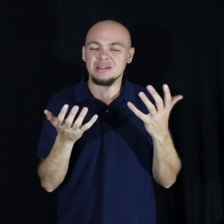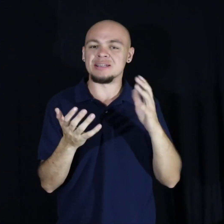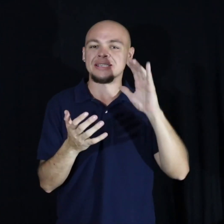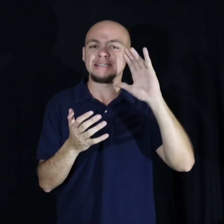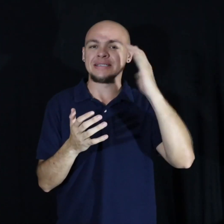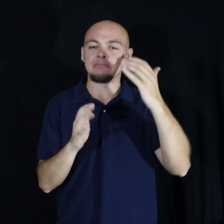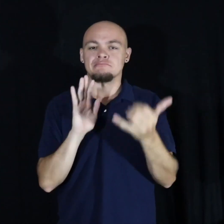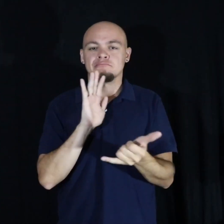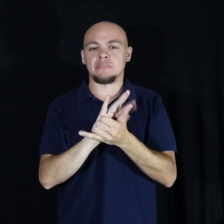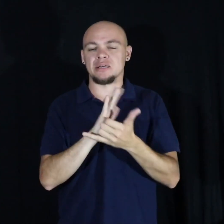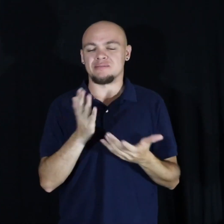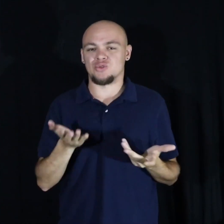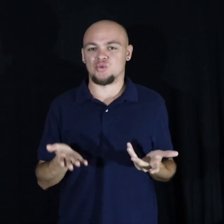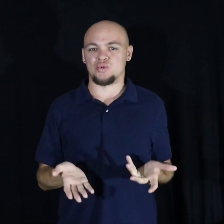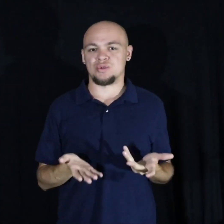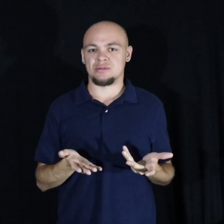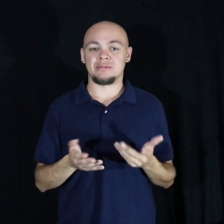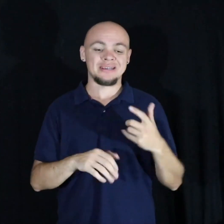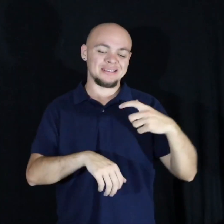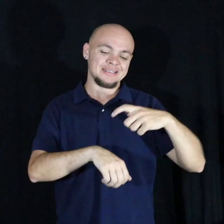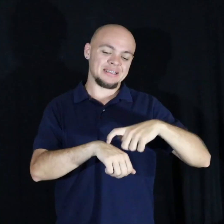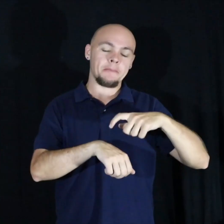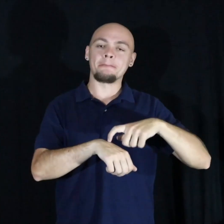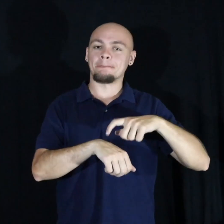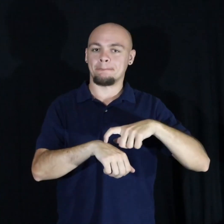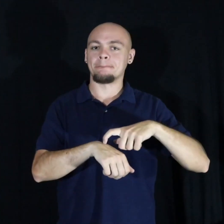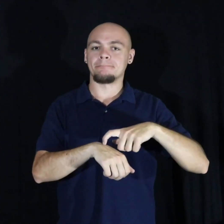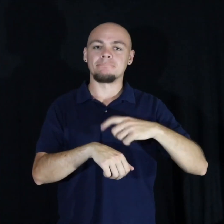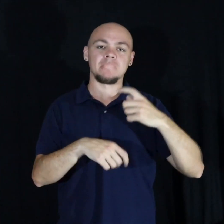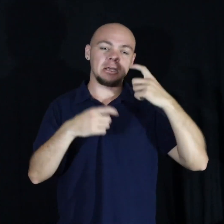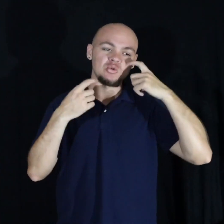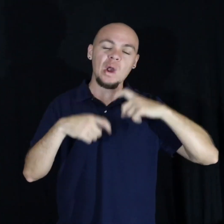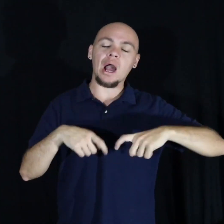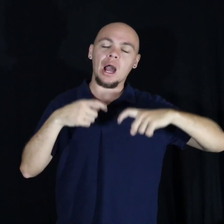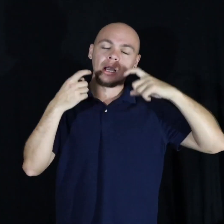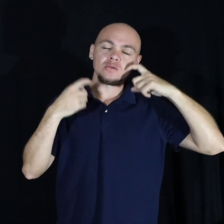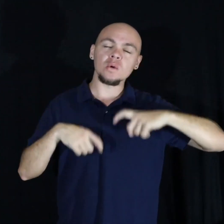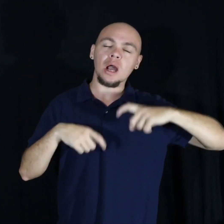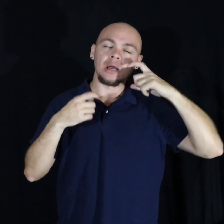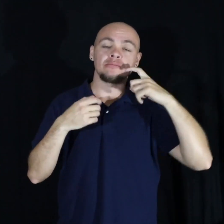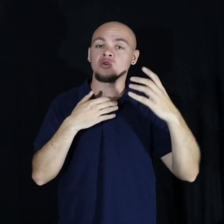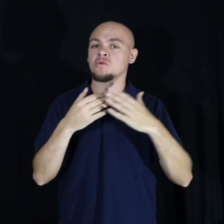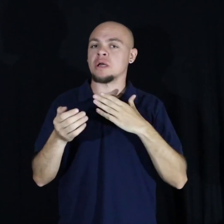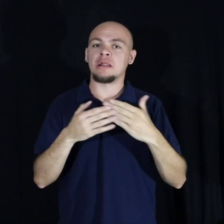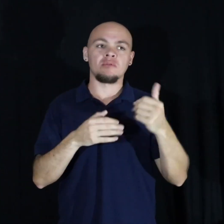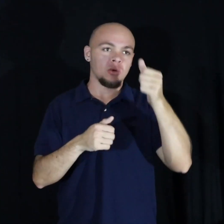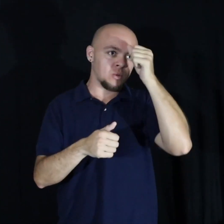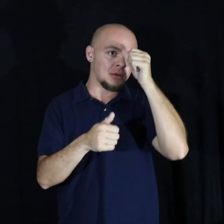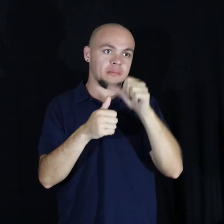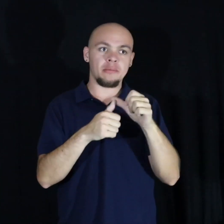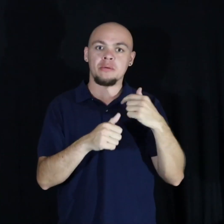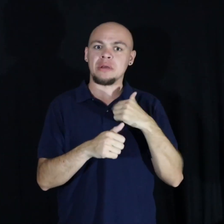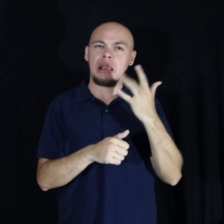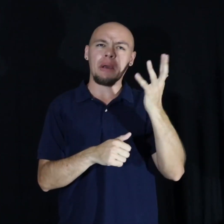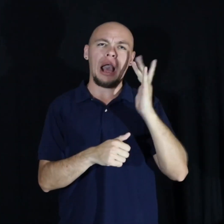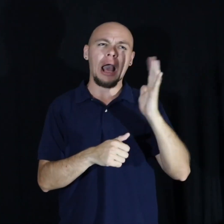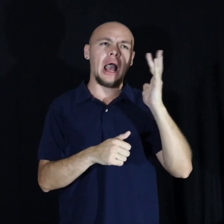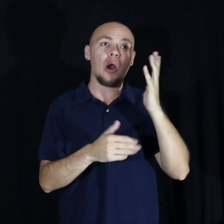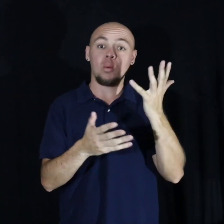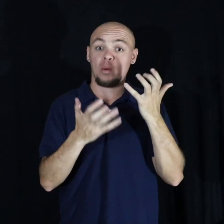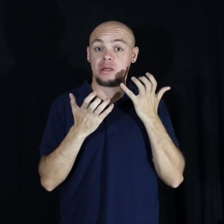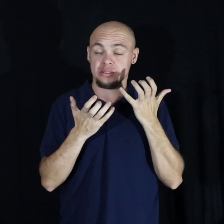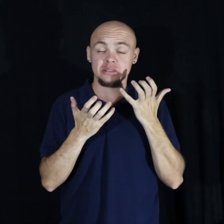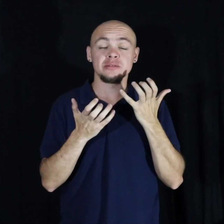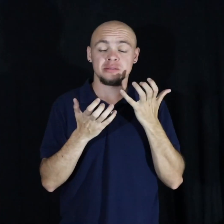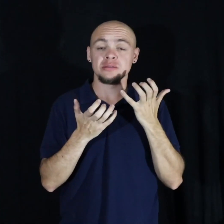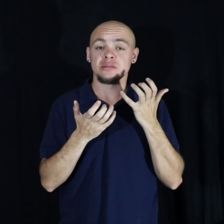reach. At times, I would break down and cry whenever I would remember who I once wanted to be, because I